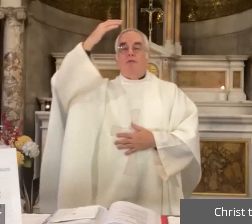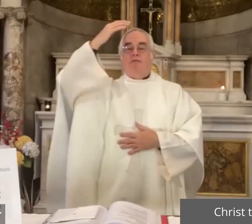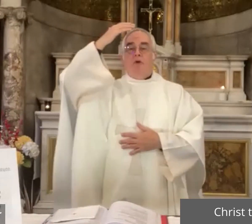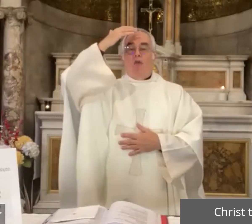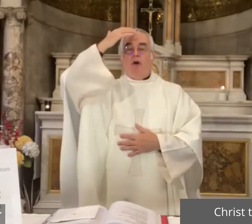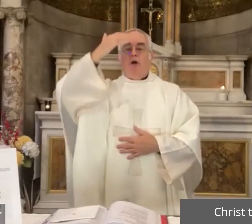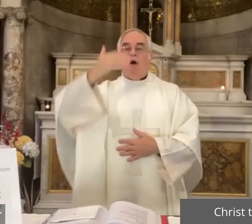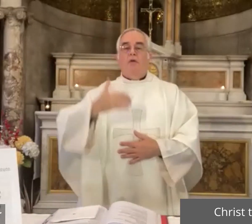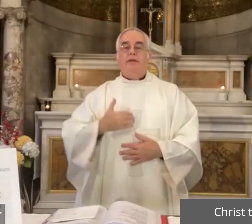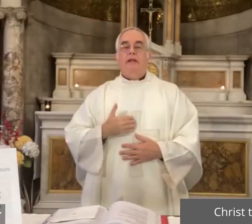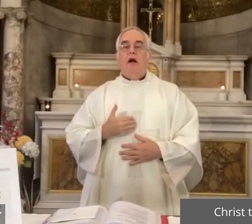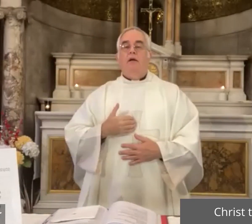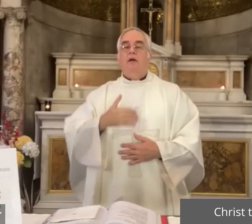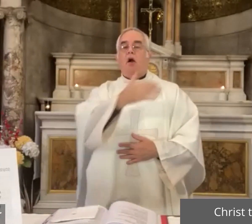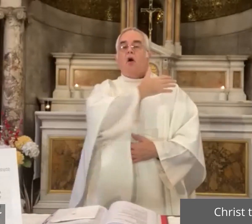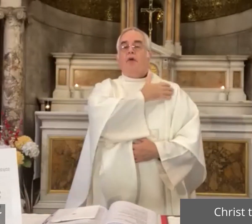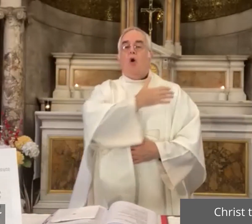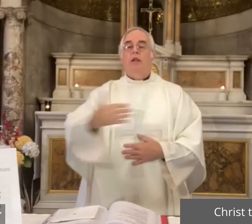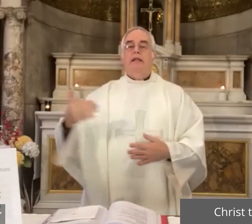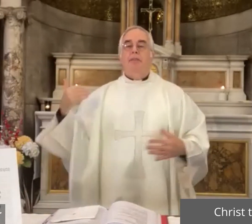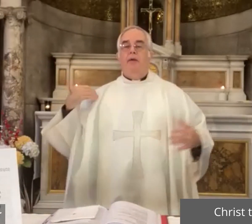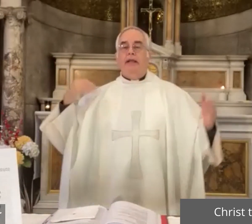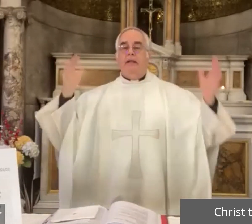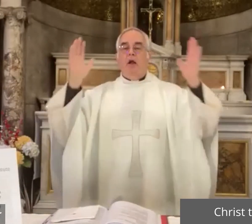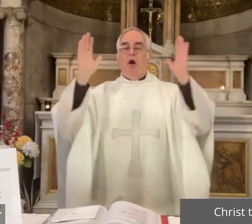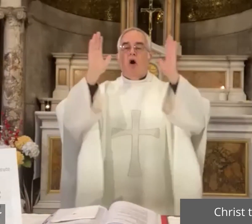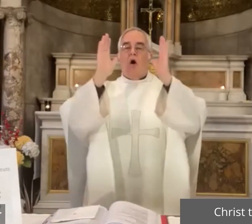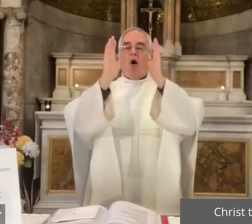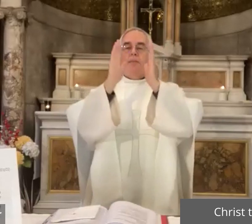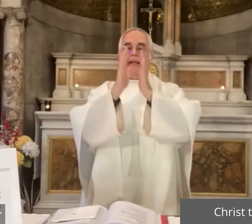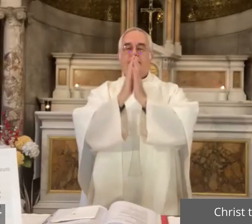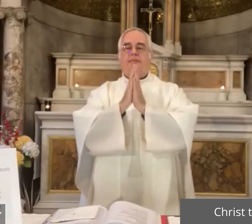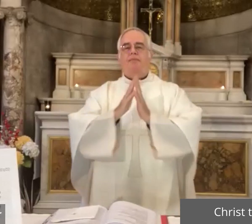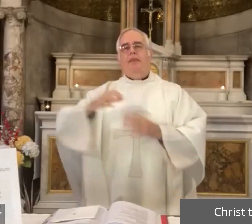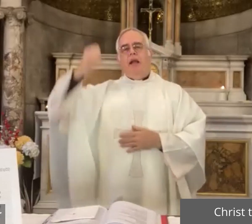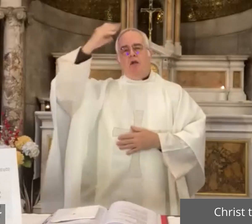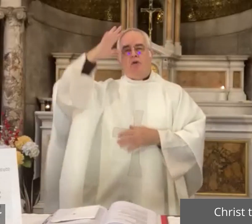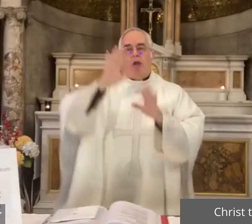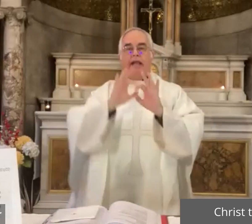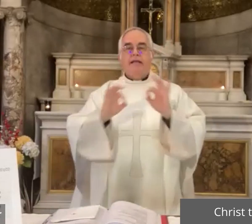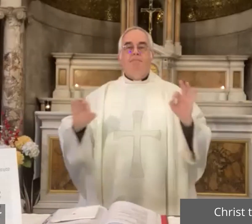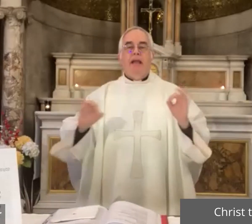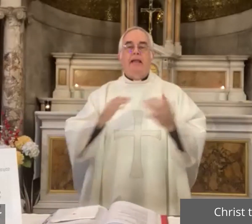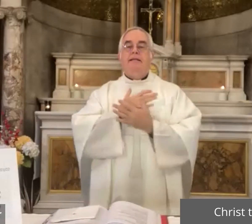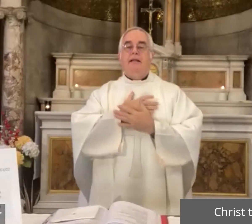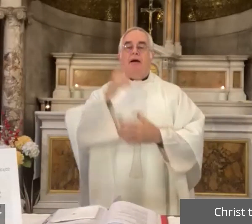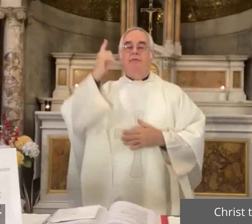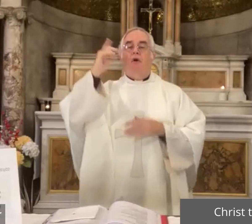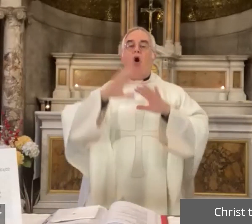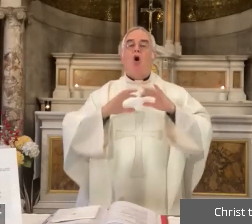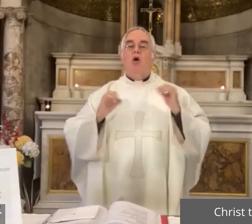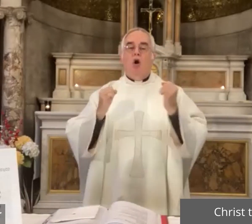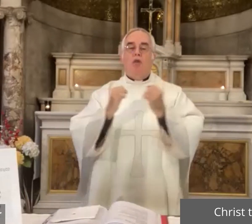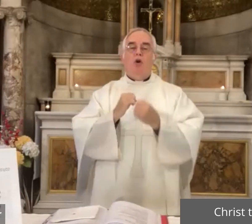In the name of the Father, and of the Son, and of the Holy Spirit. Amen. The grace and peace, the